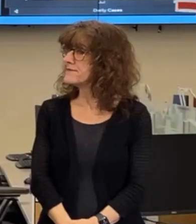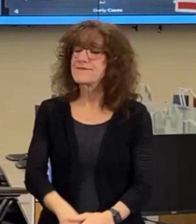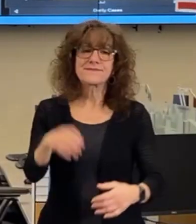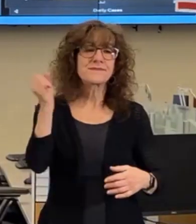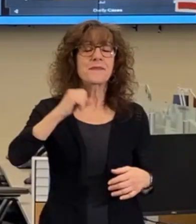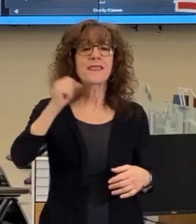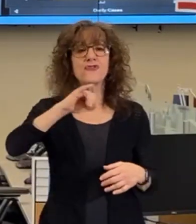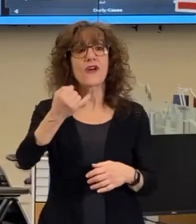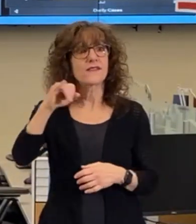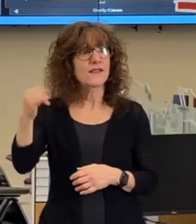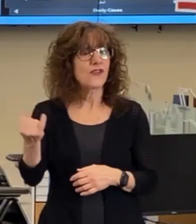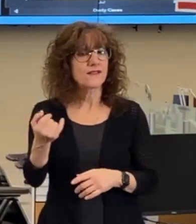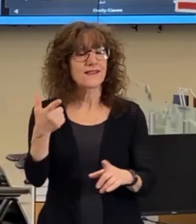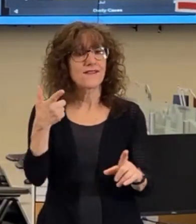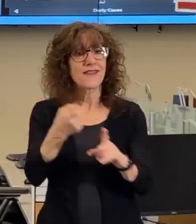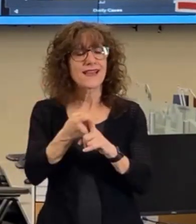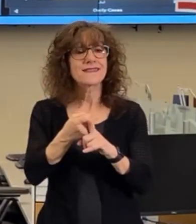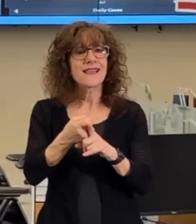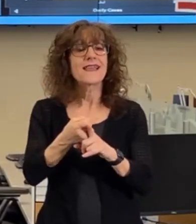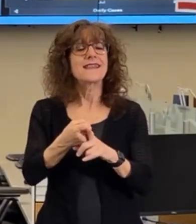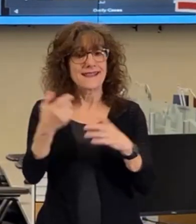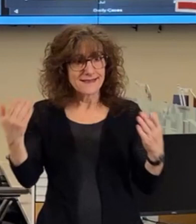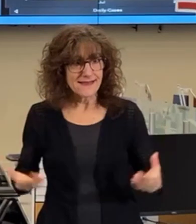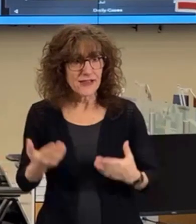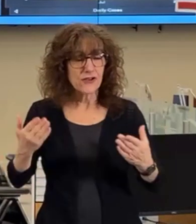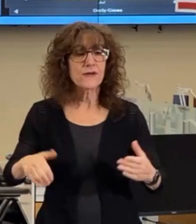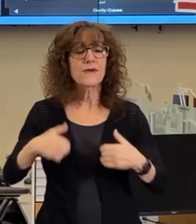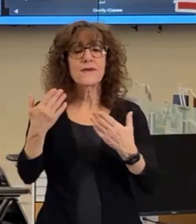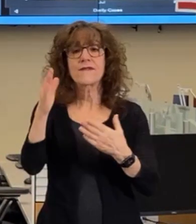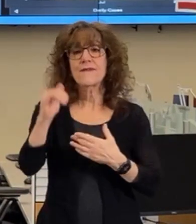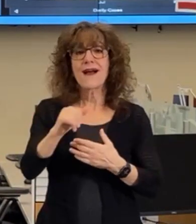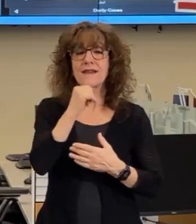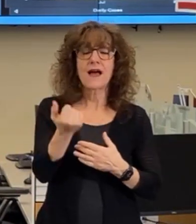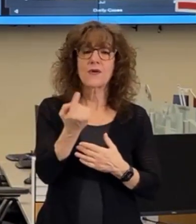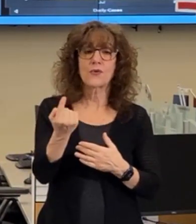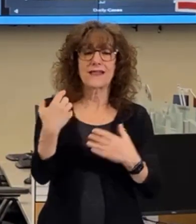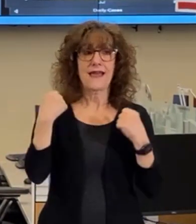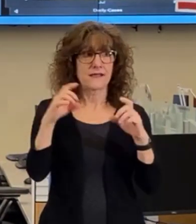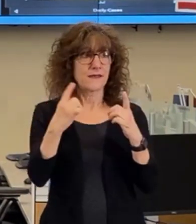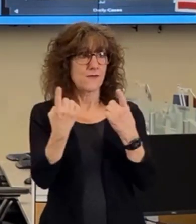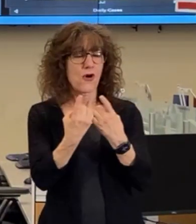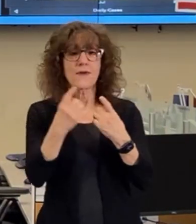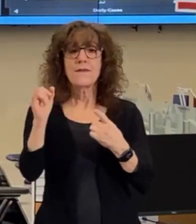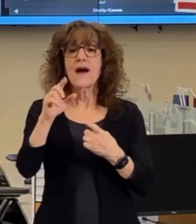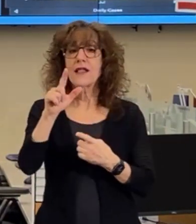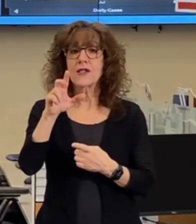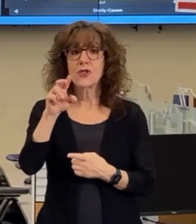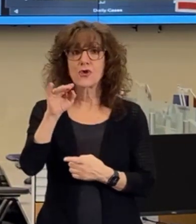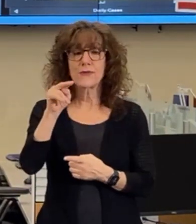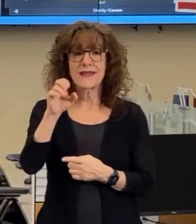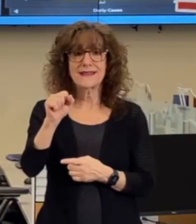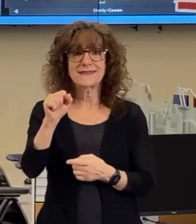Yes, the Johnson & Johnson vaccine is in the county. It's being given out by not only by the county health department, by Luminous